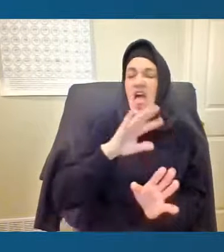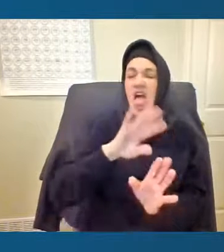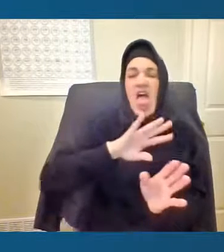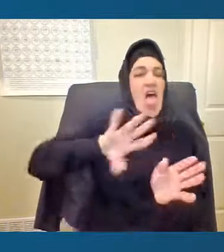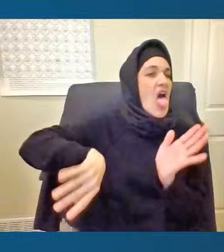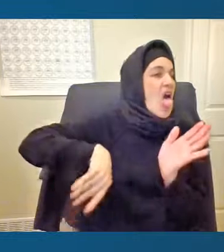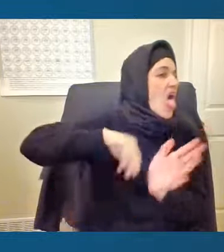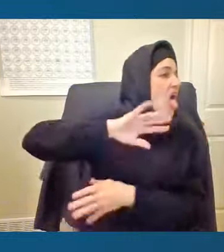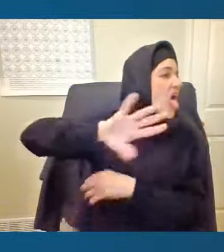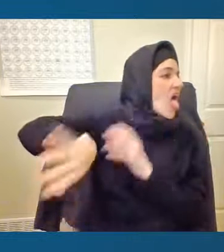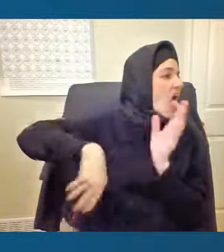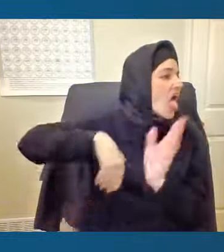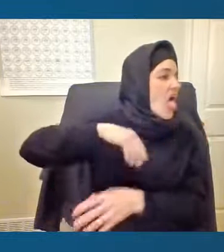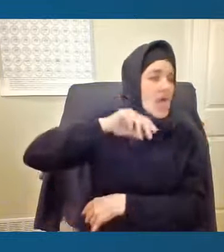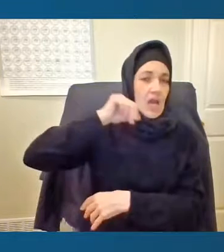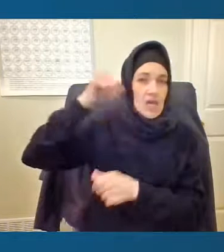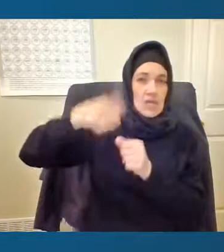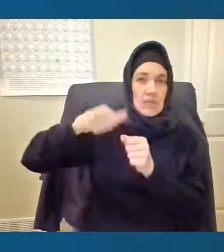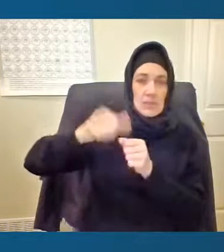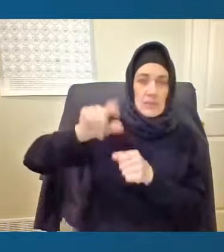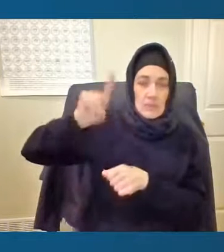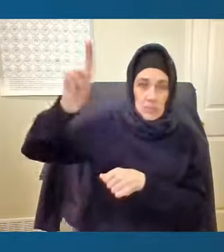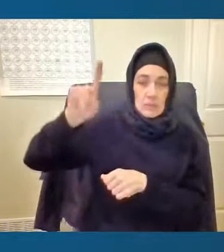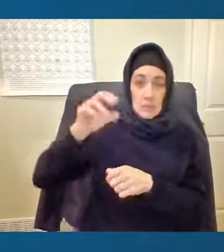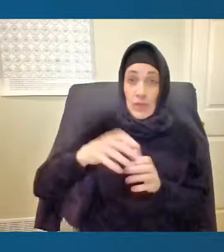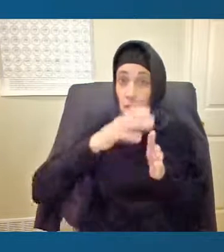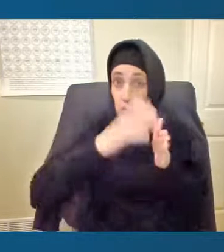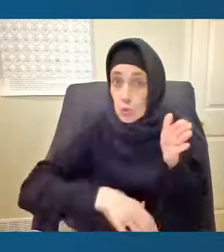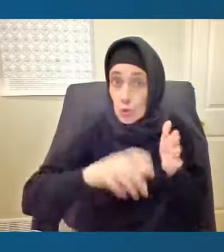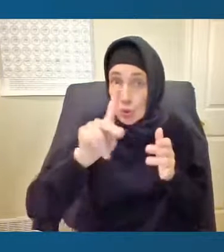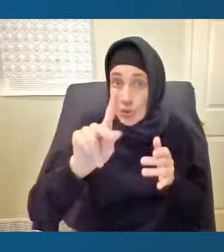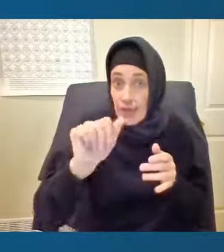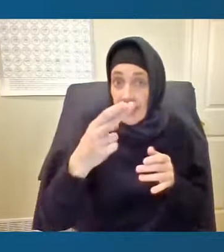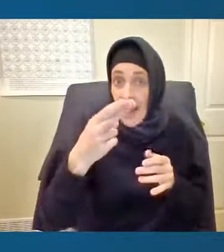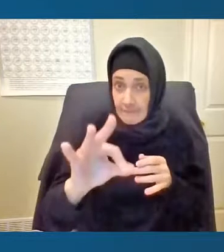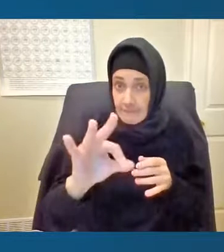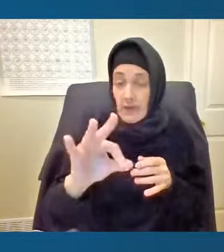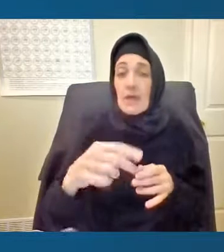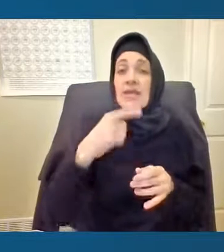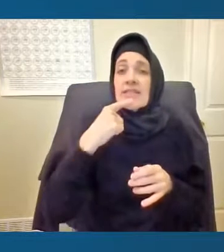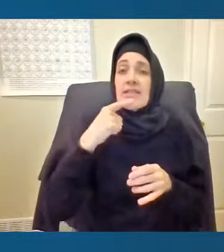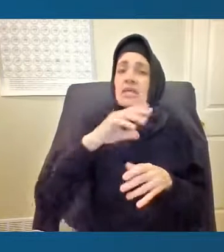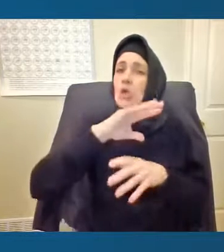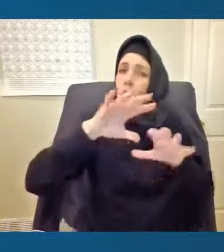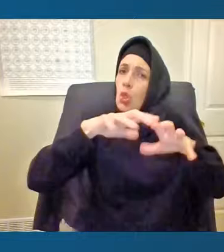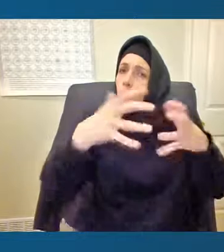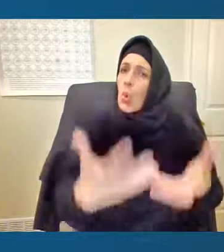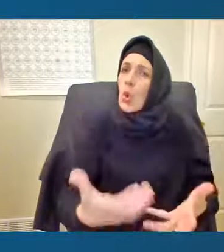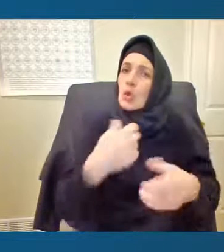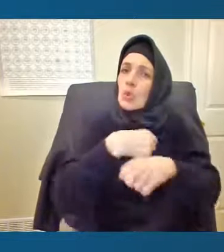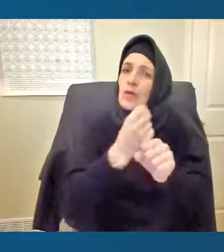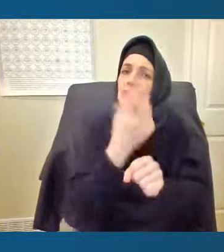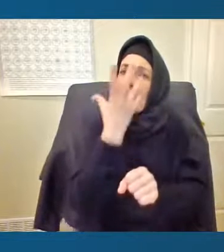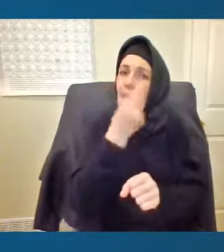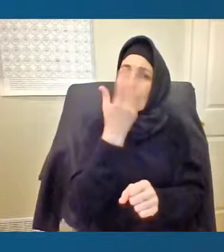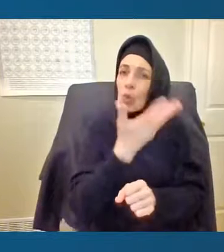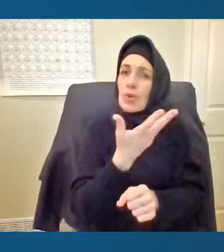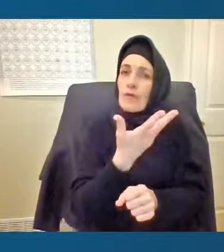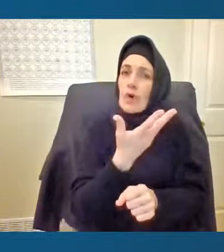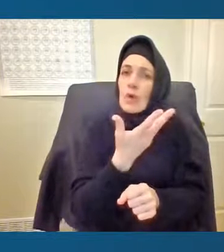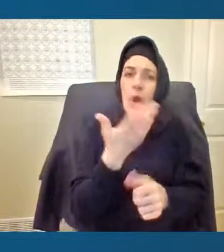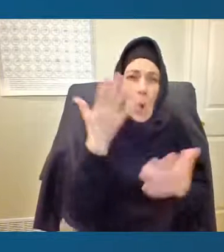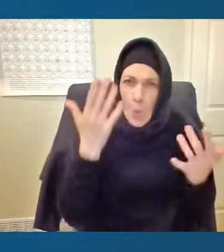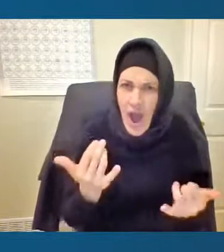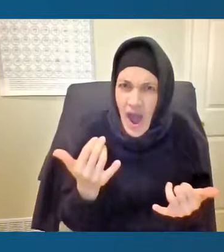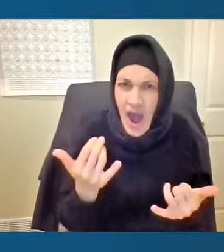how the world has been made beautiful. Why was it made beautiful? Well, if it was not beautiful, it wouldn't have been a good test.